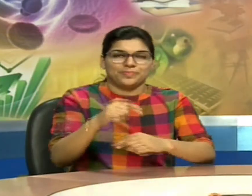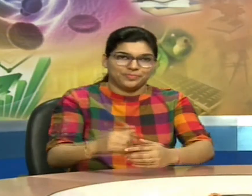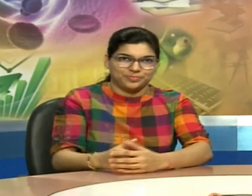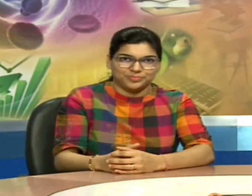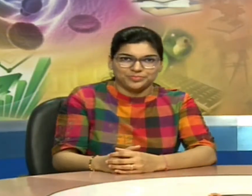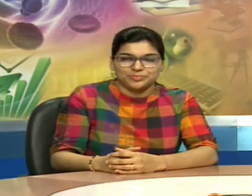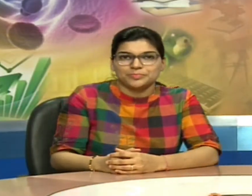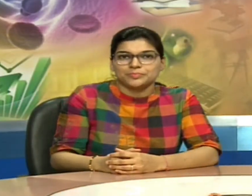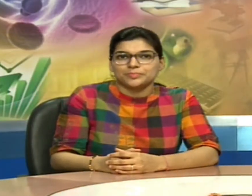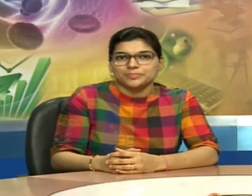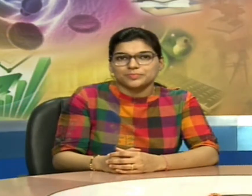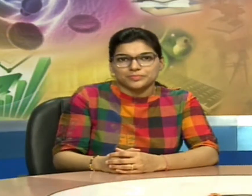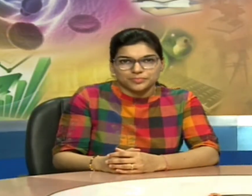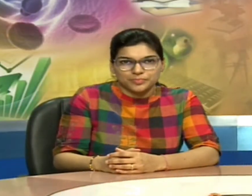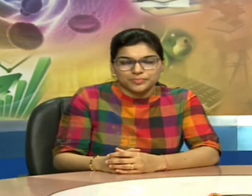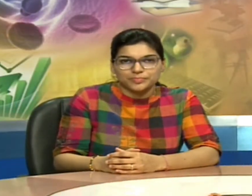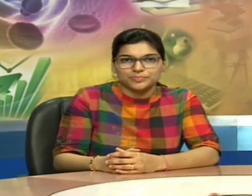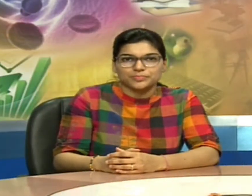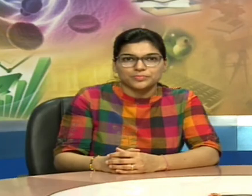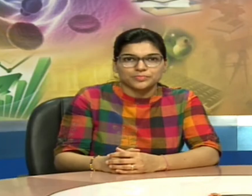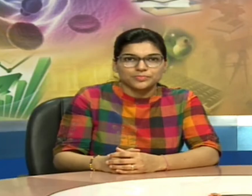All those layers together are known as atmosphere.